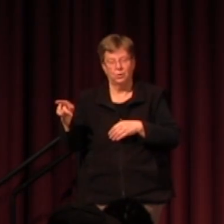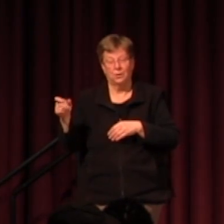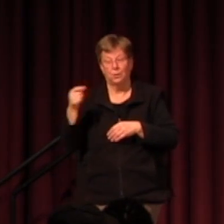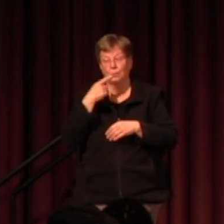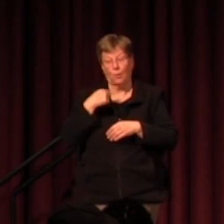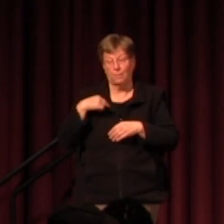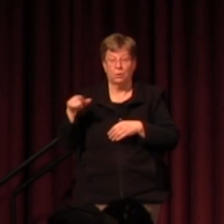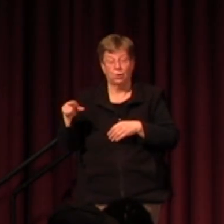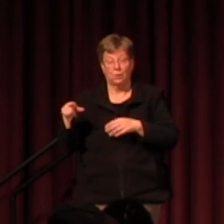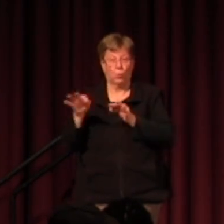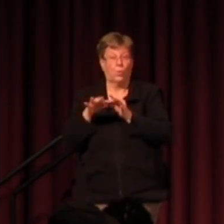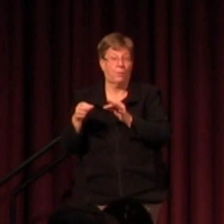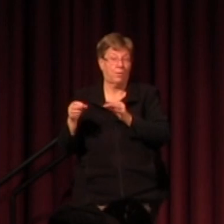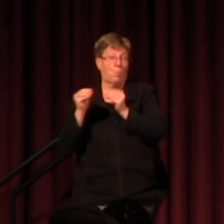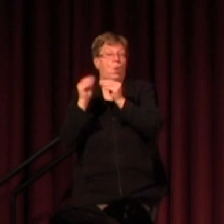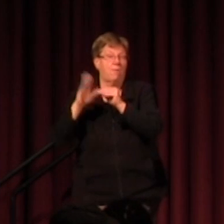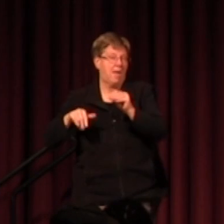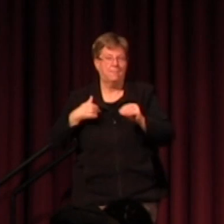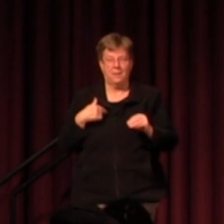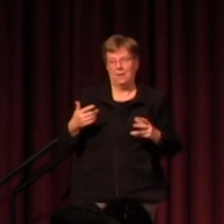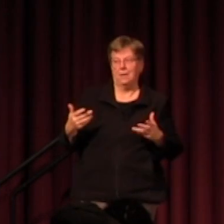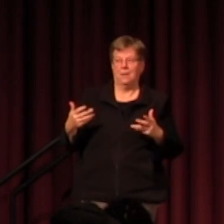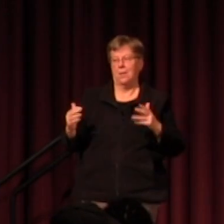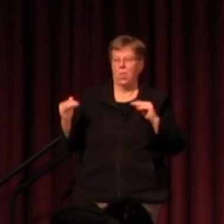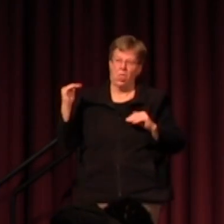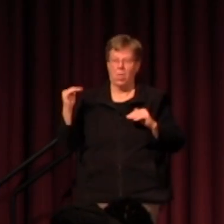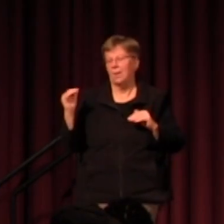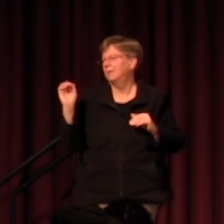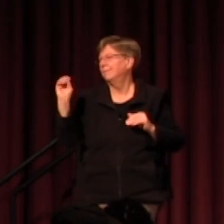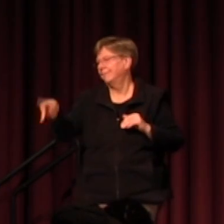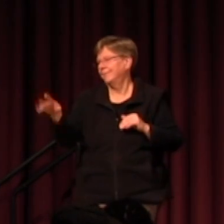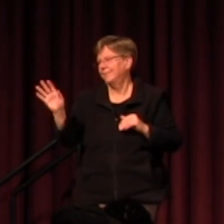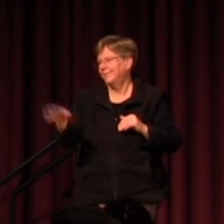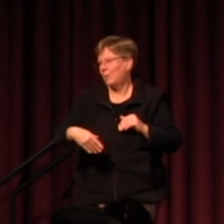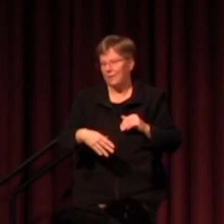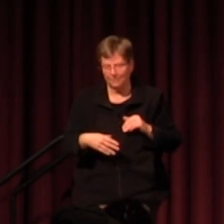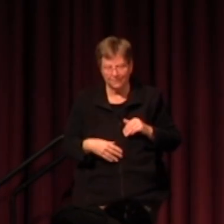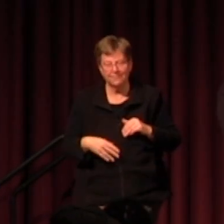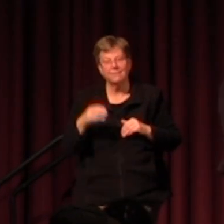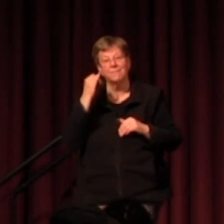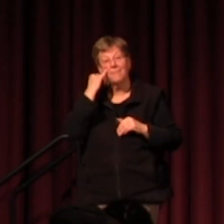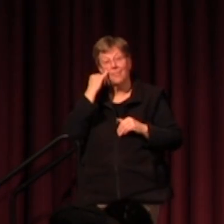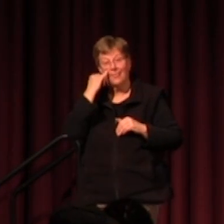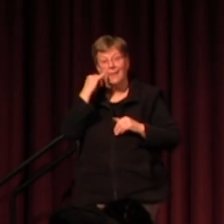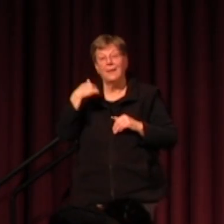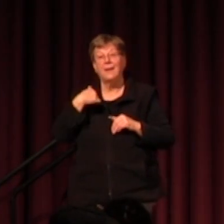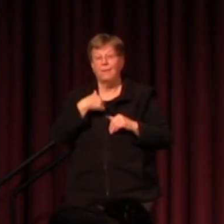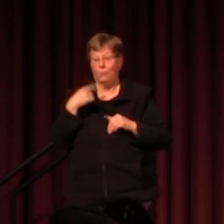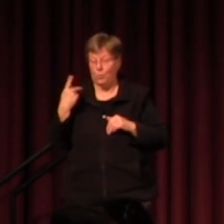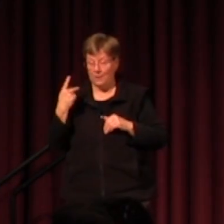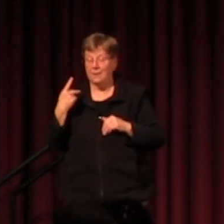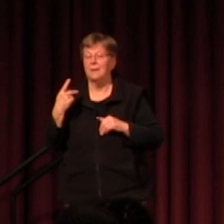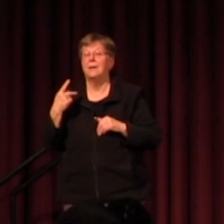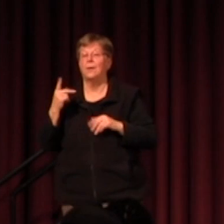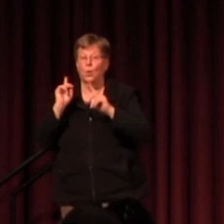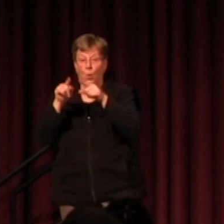million and I'm worth less than that. I'm okay with that. If we took our company to the stock market because we